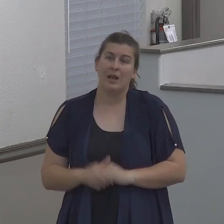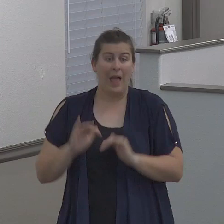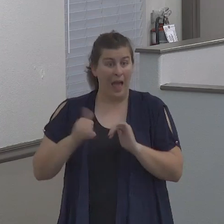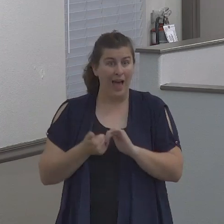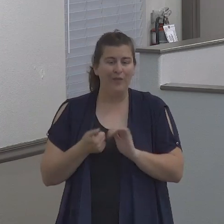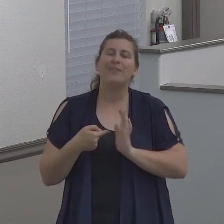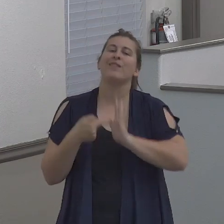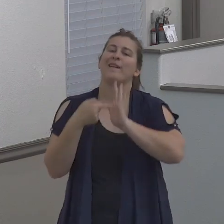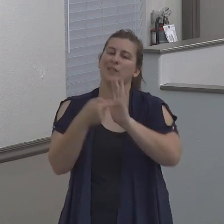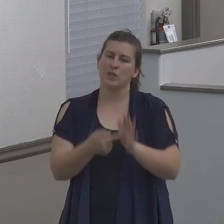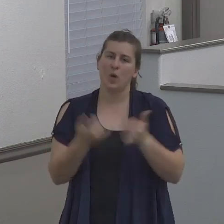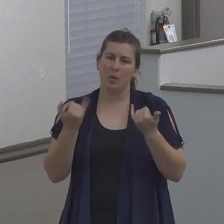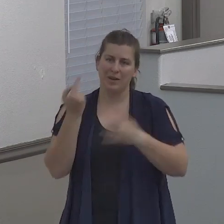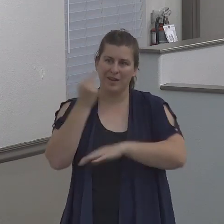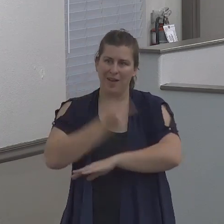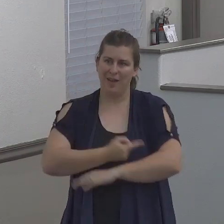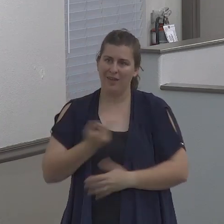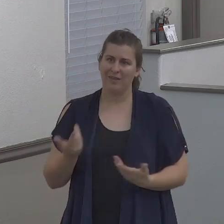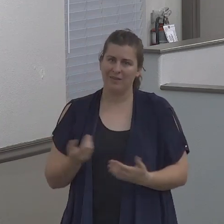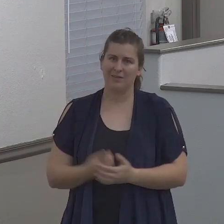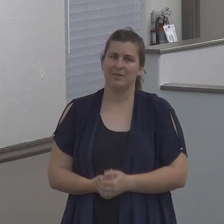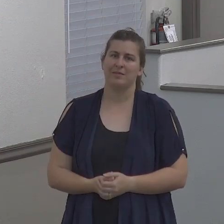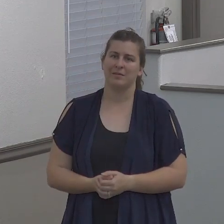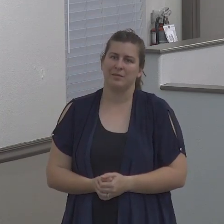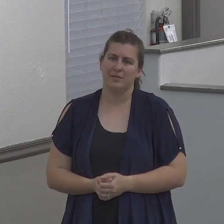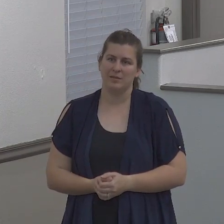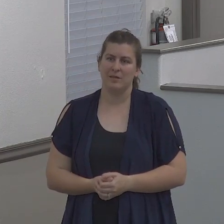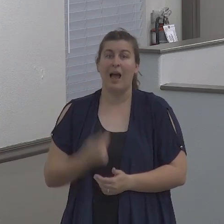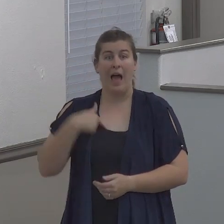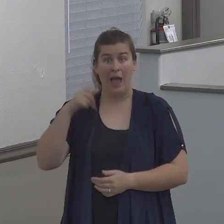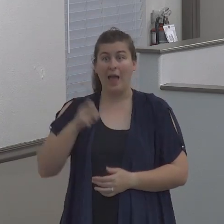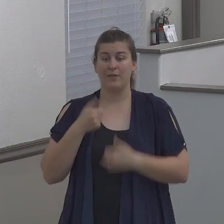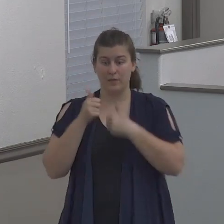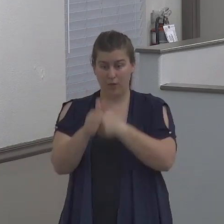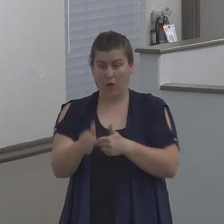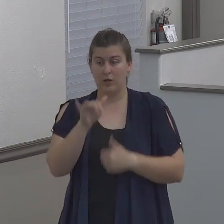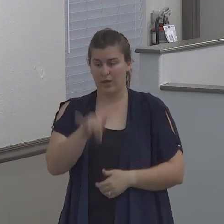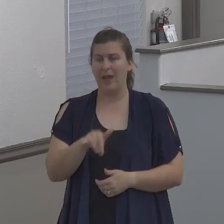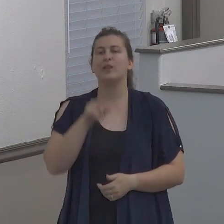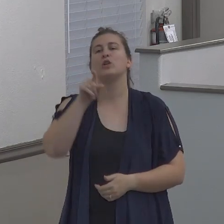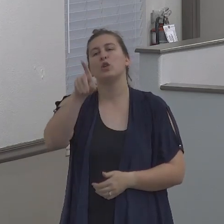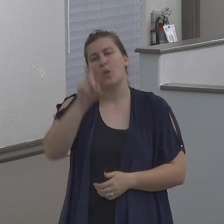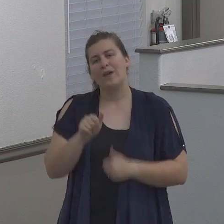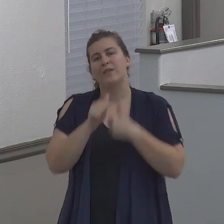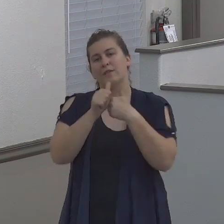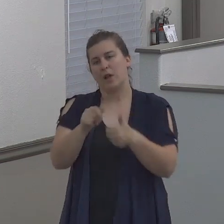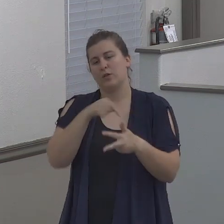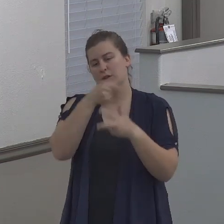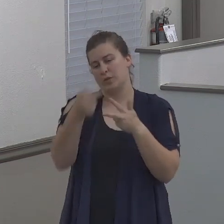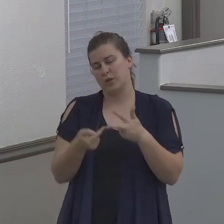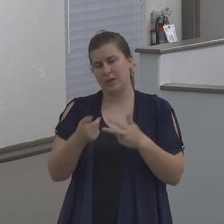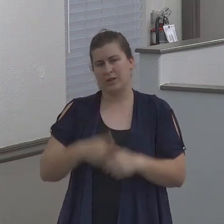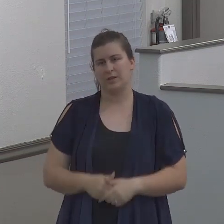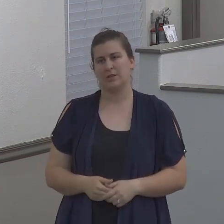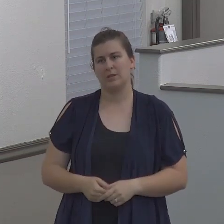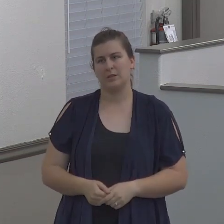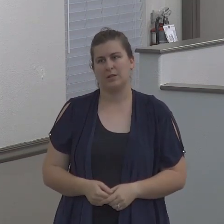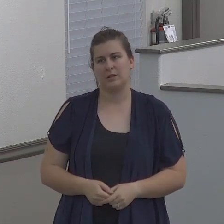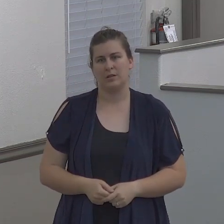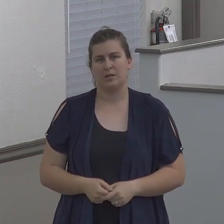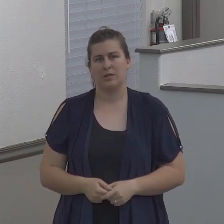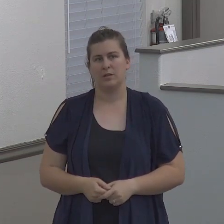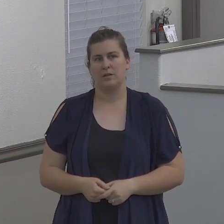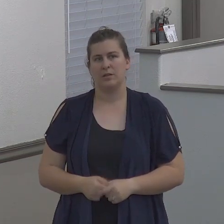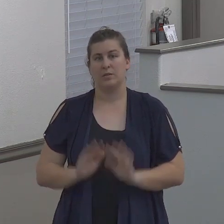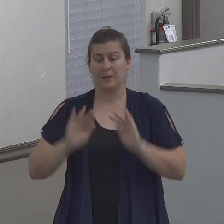And this is how this is a recipe. This is exactly the recipe. I have to follow that. You have